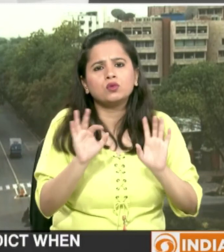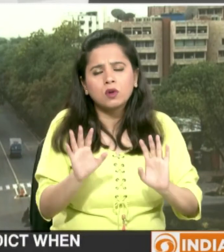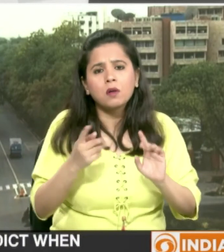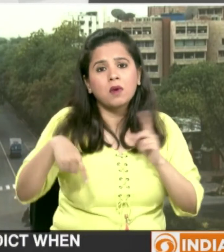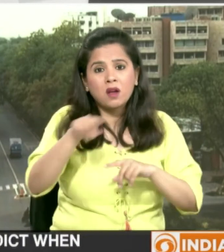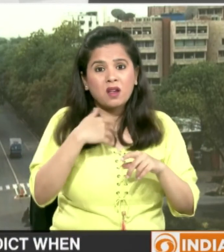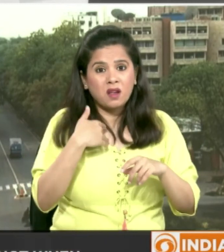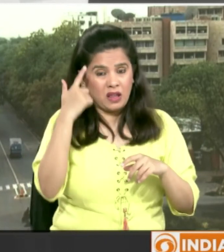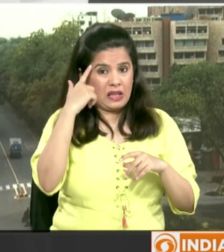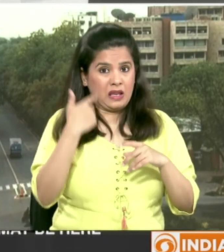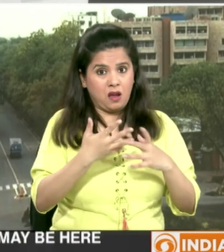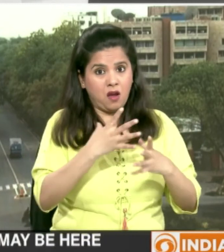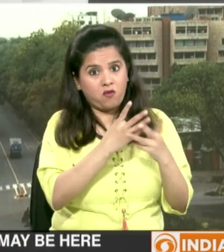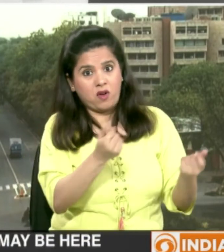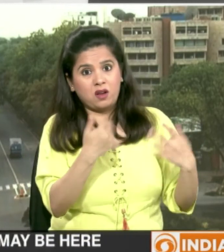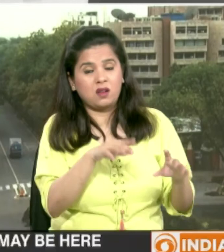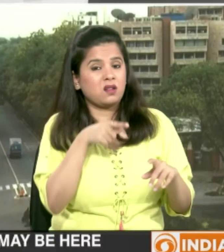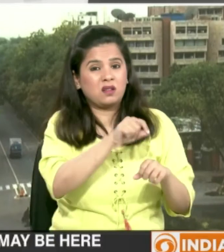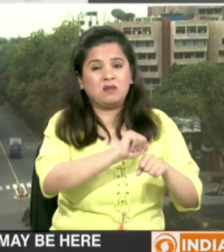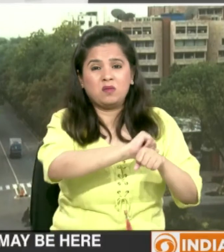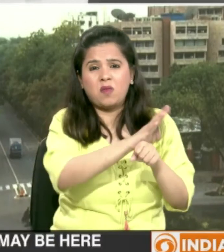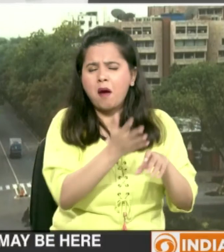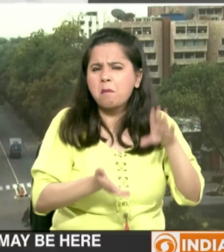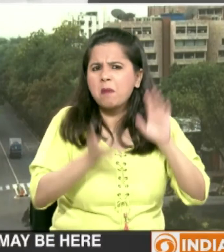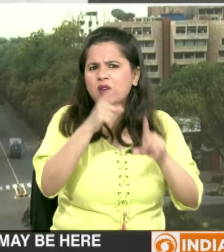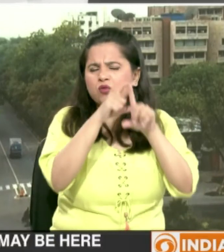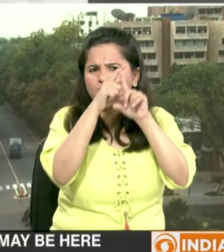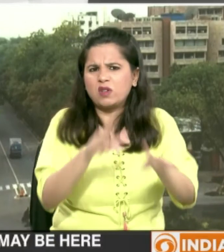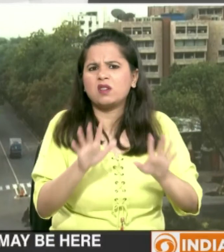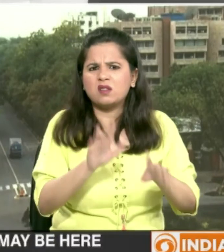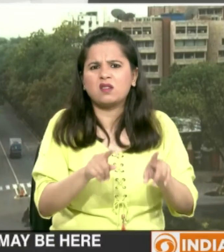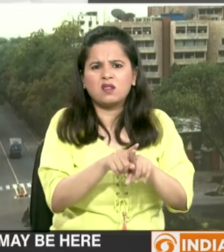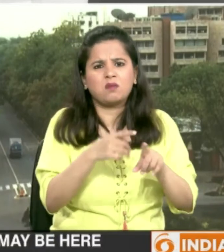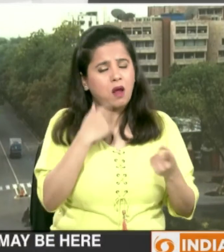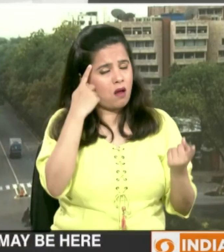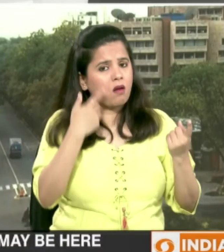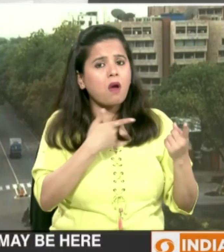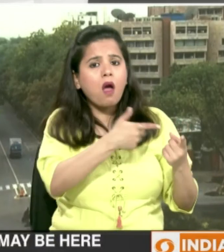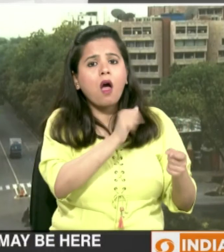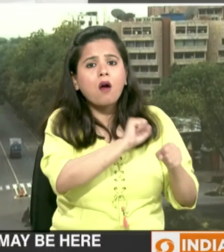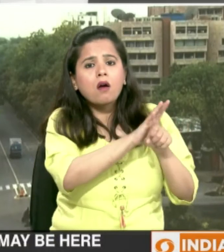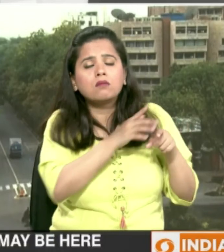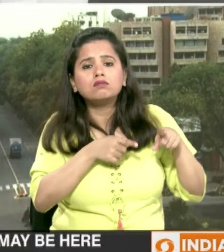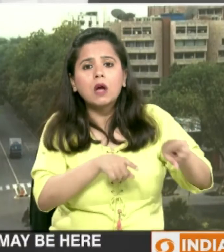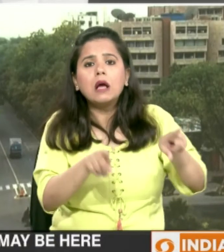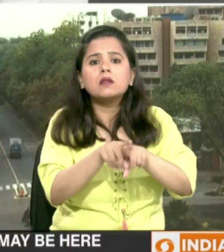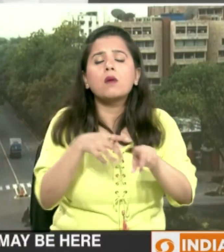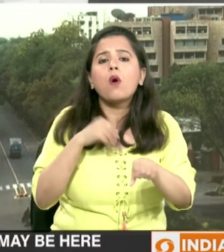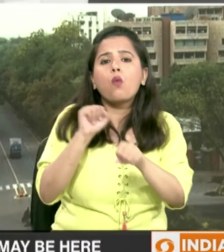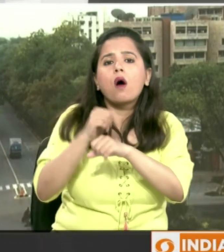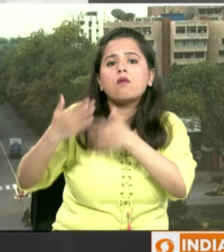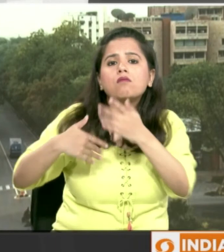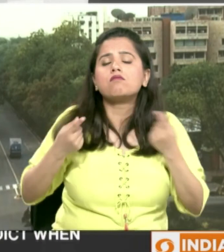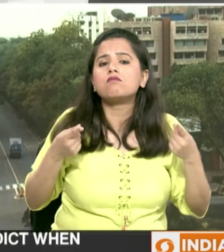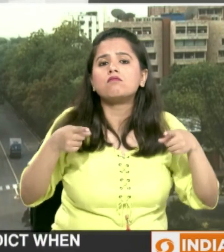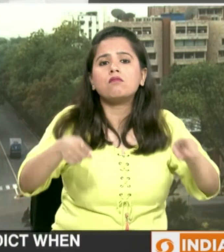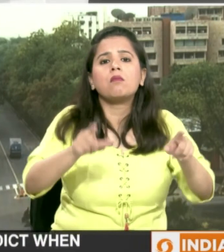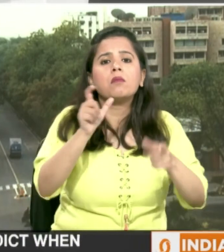we do find a highly effective vaccine that we can distribute to everyone who needs it in the